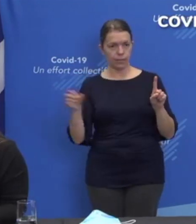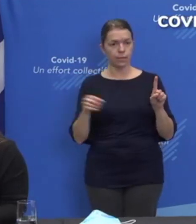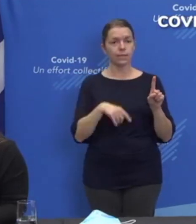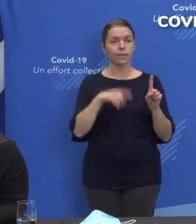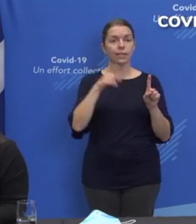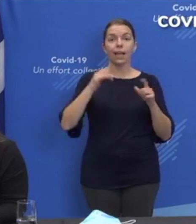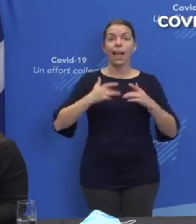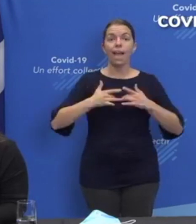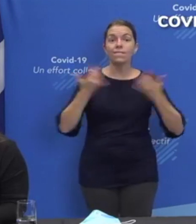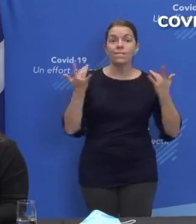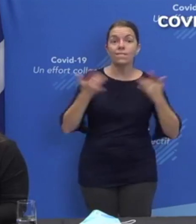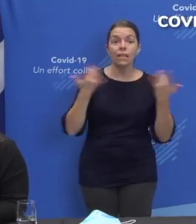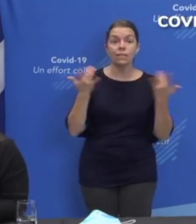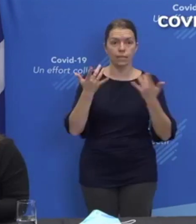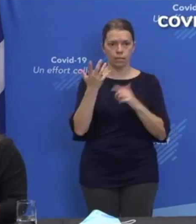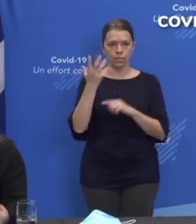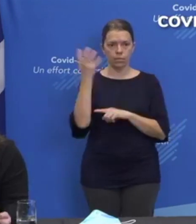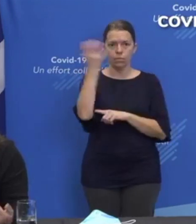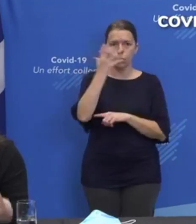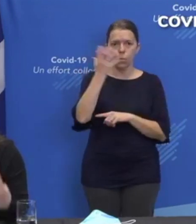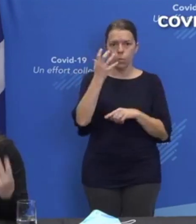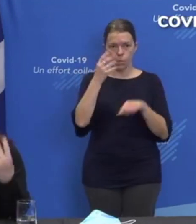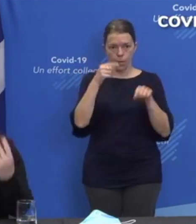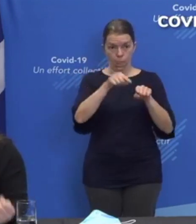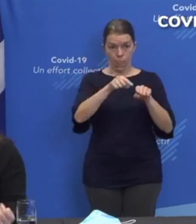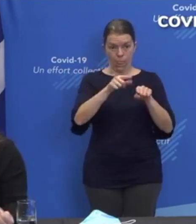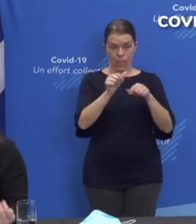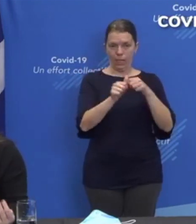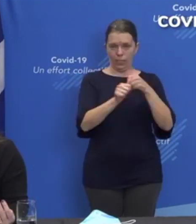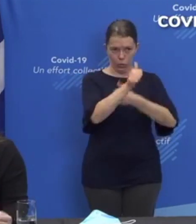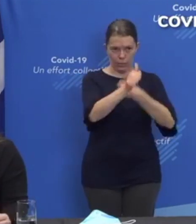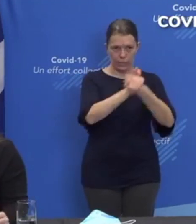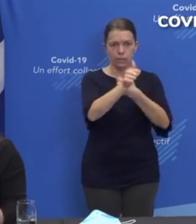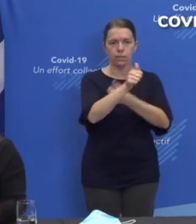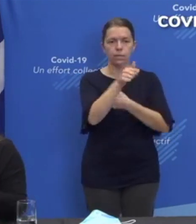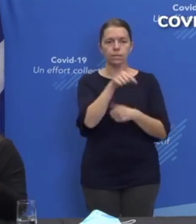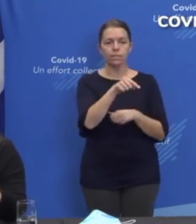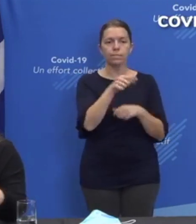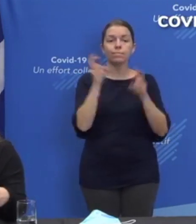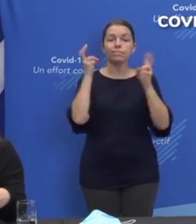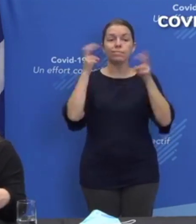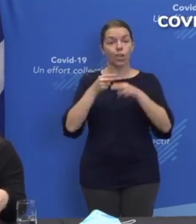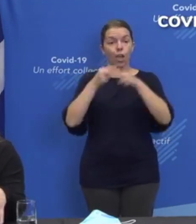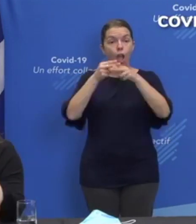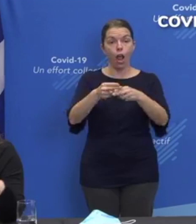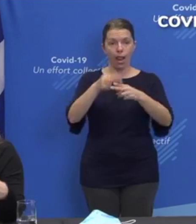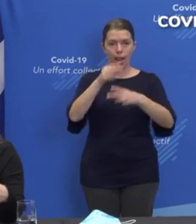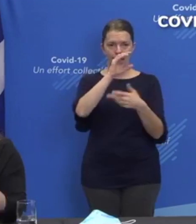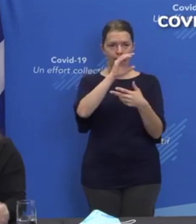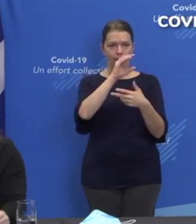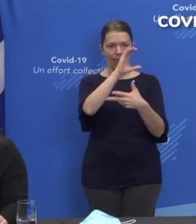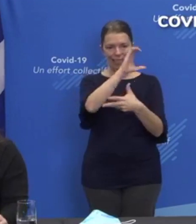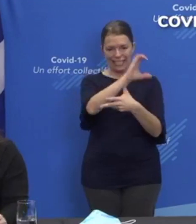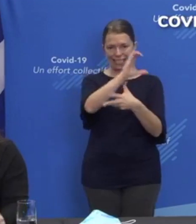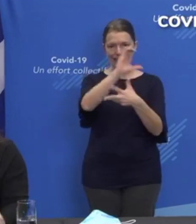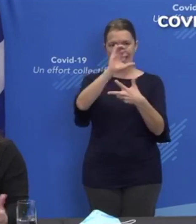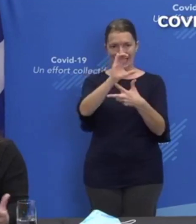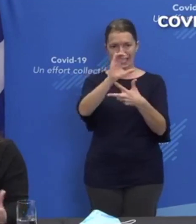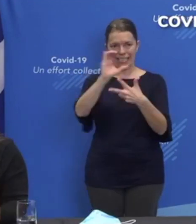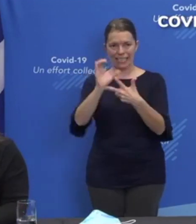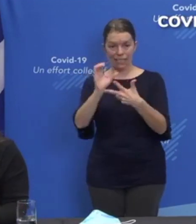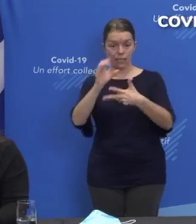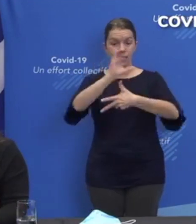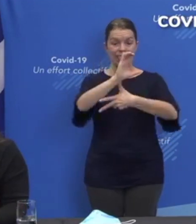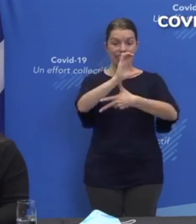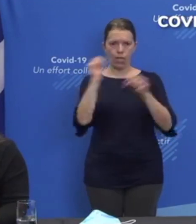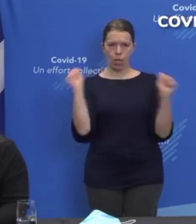specific characteristic, where in English we call it the 3 C's, crowded places, close contact